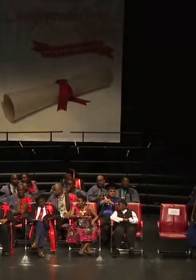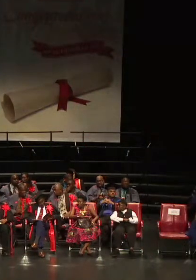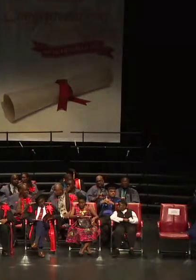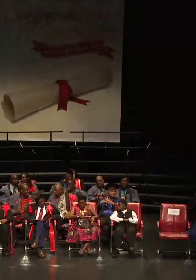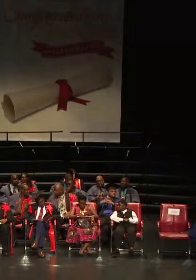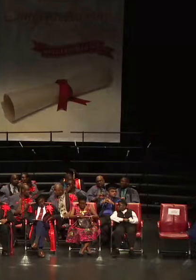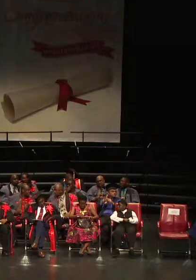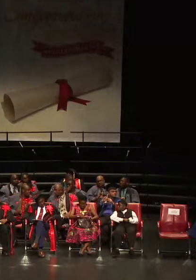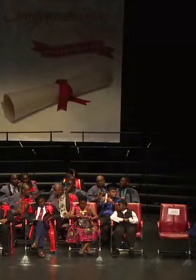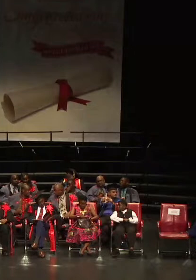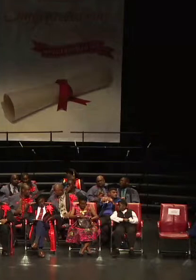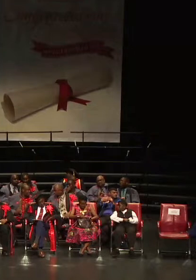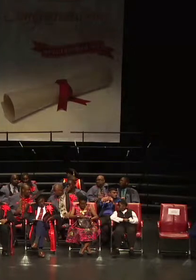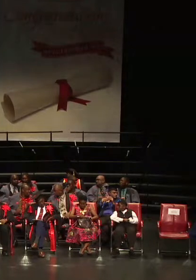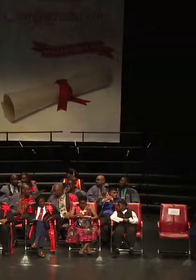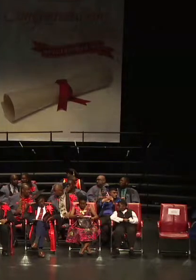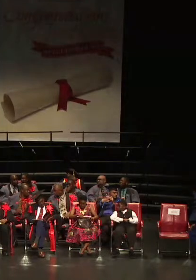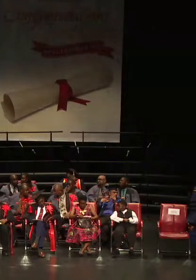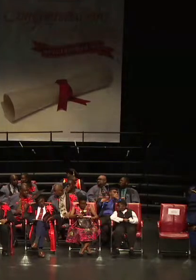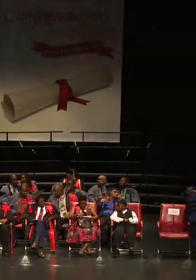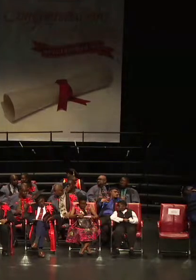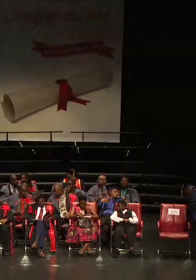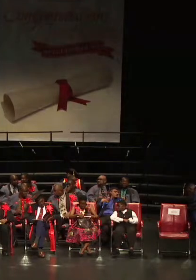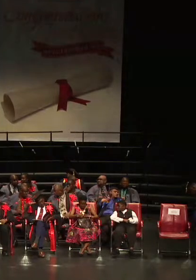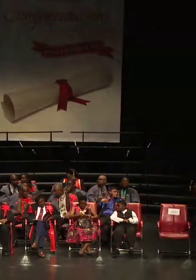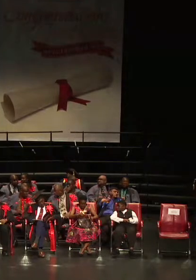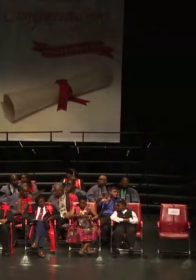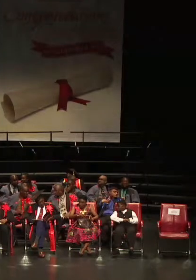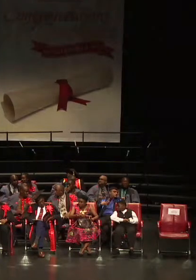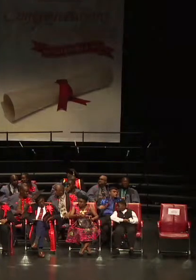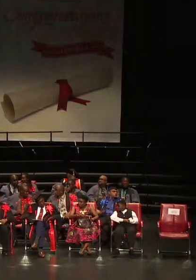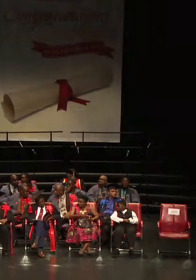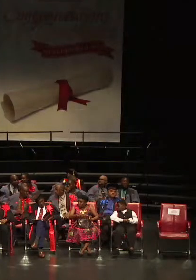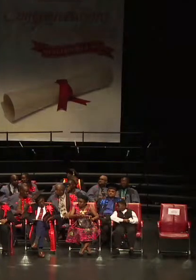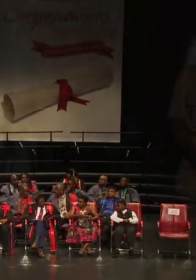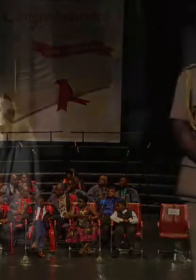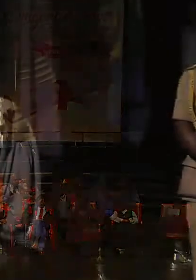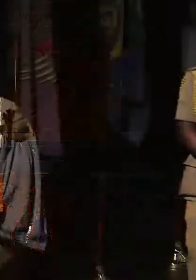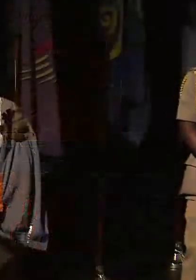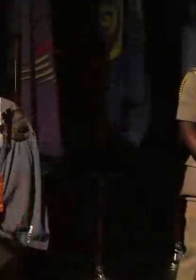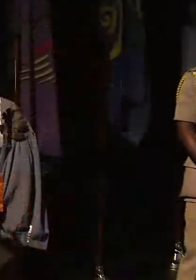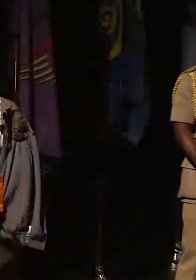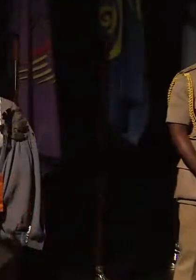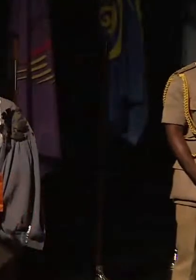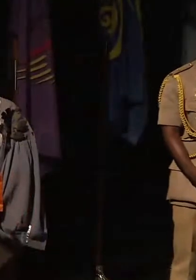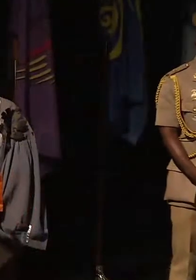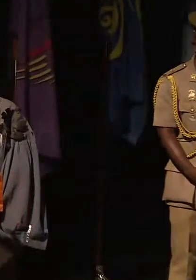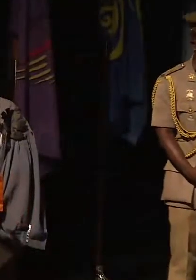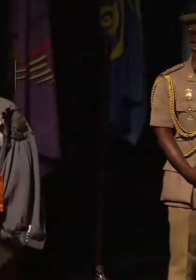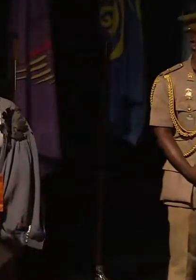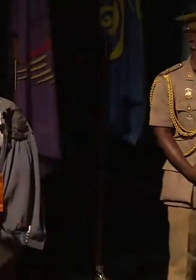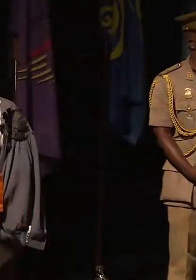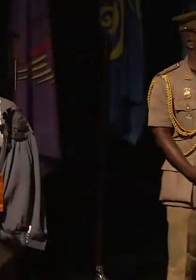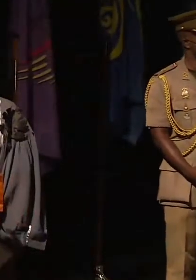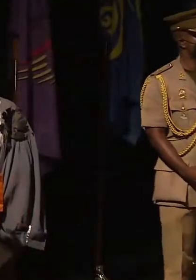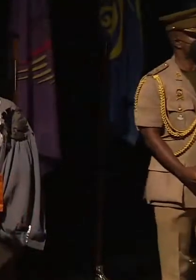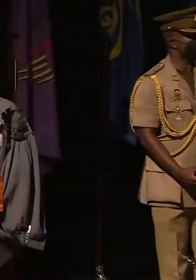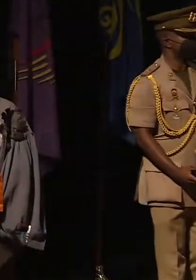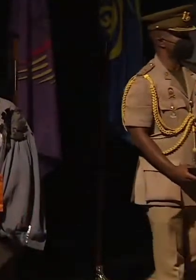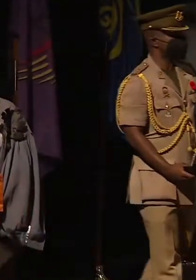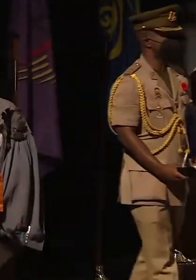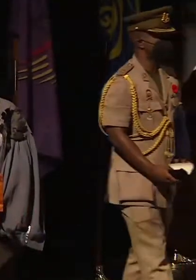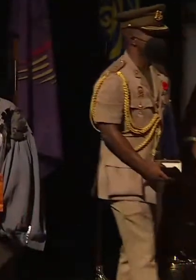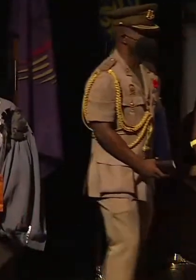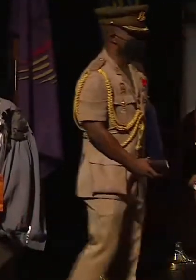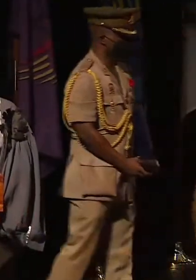As we say good evening to you, and we say once again congratulations to all our achievers, and bear in mind,